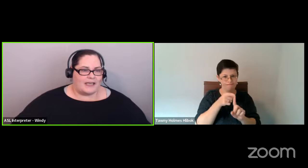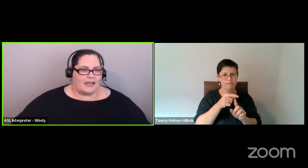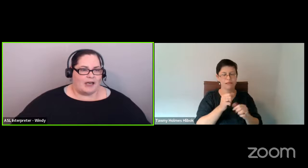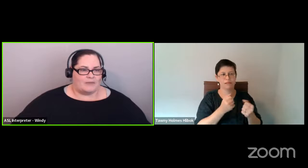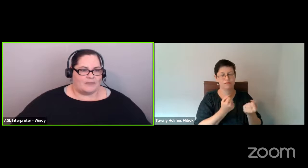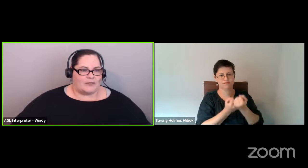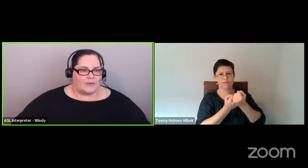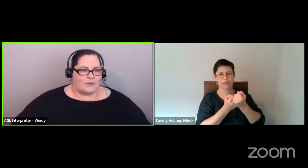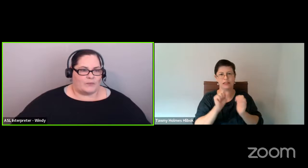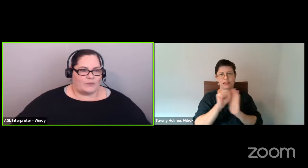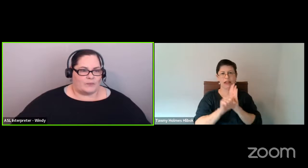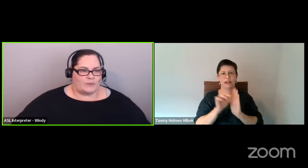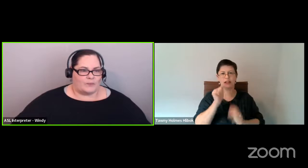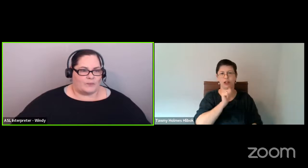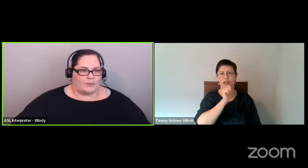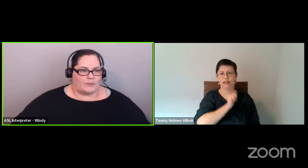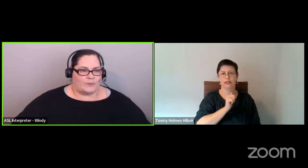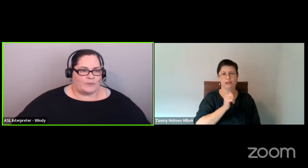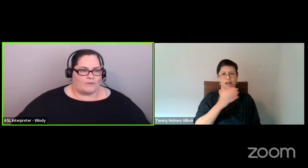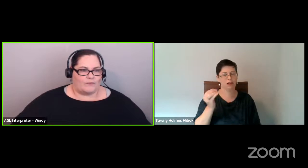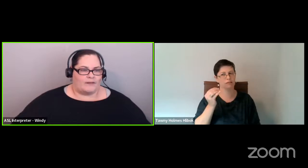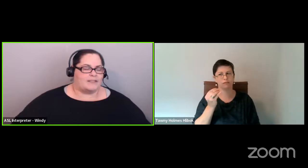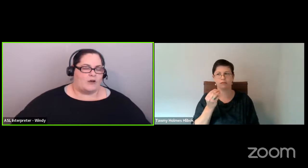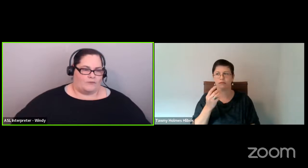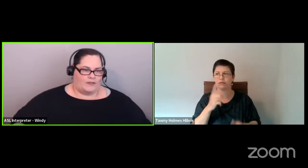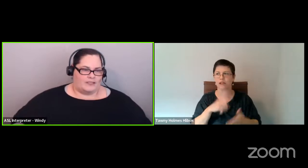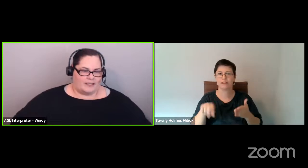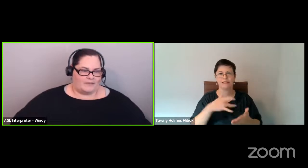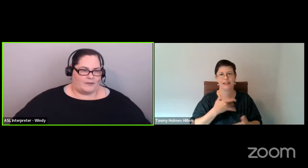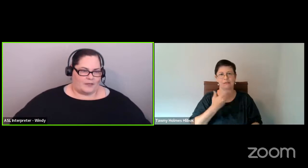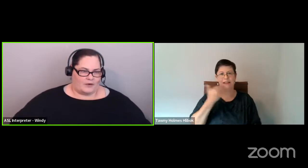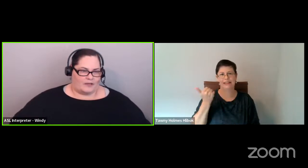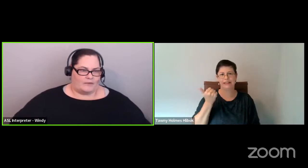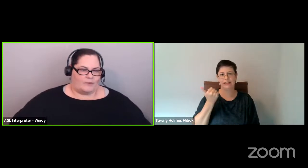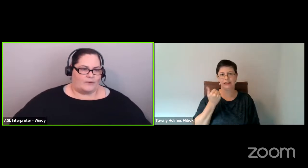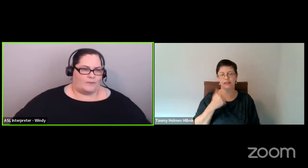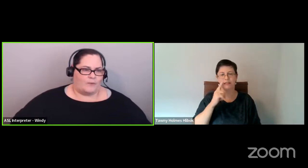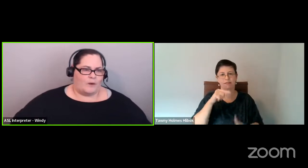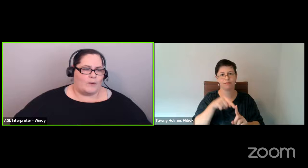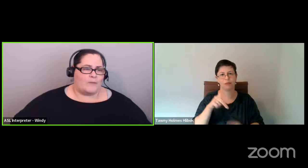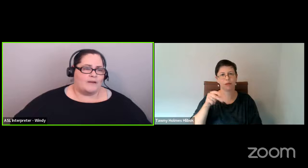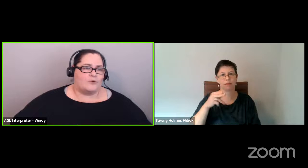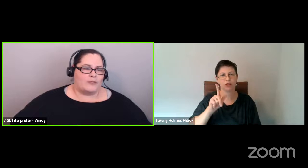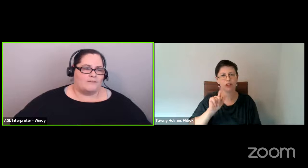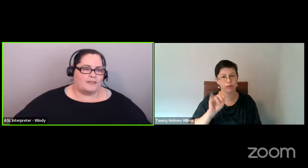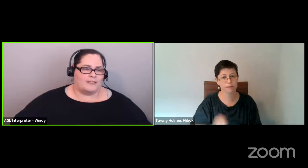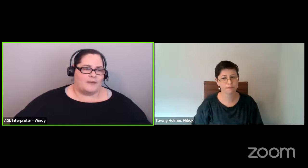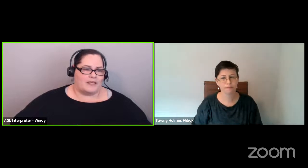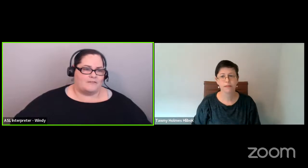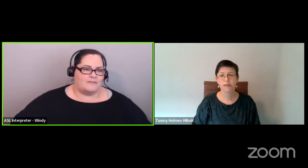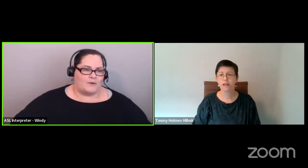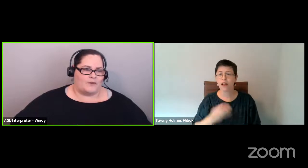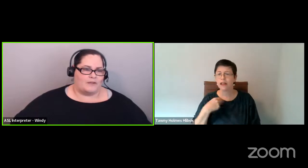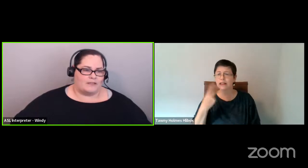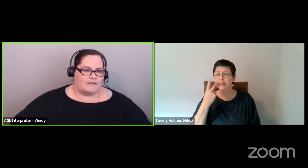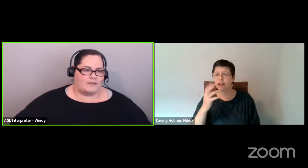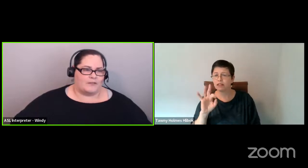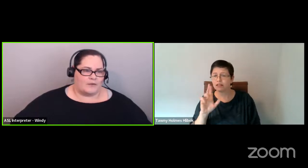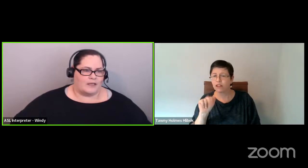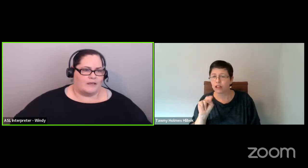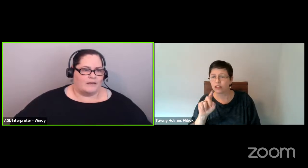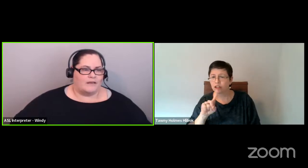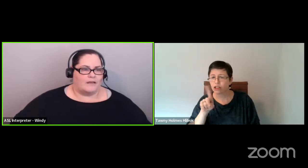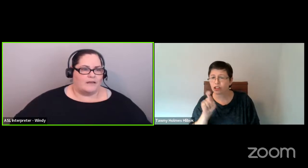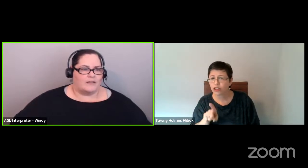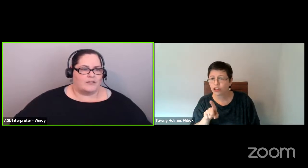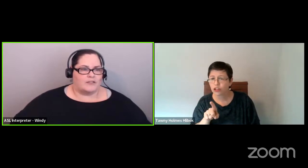involved. So it's all for the state of Arizona. Well, whatever we feel is best for the state of